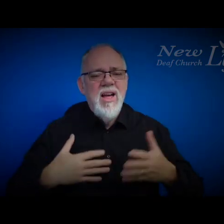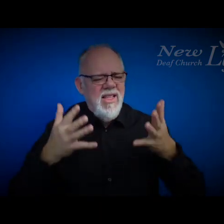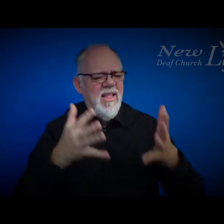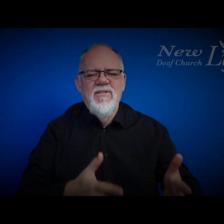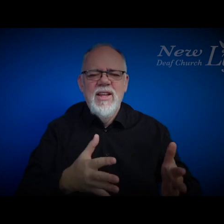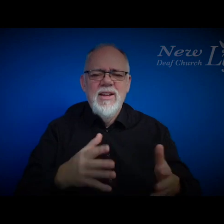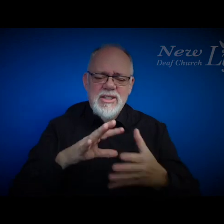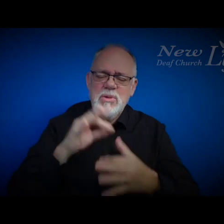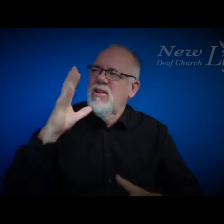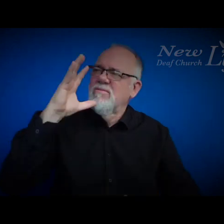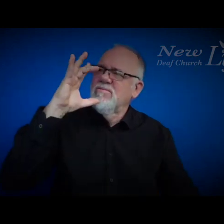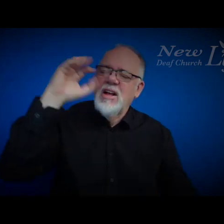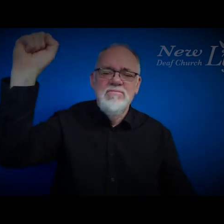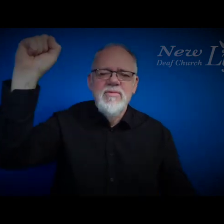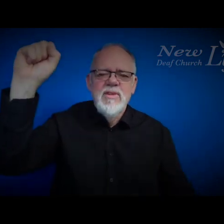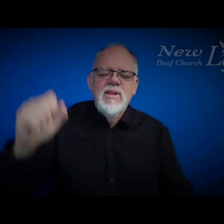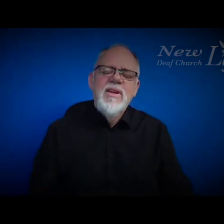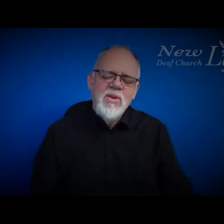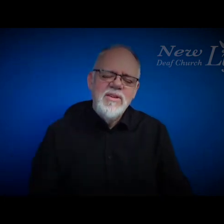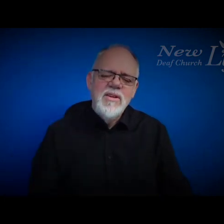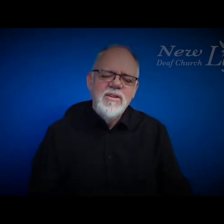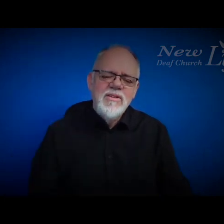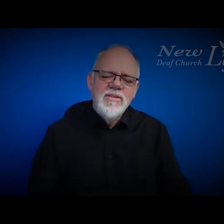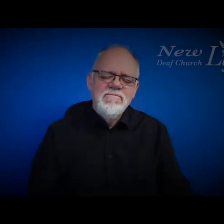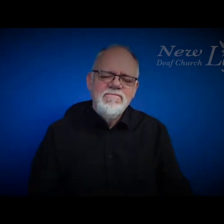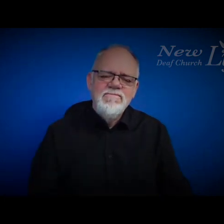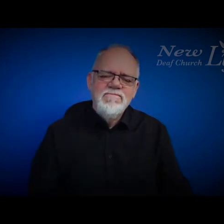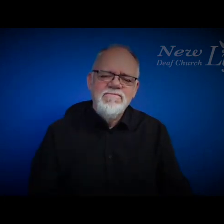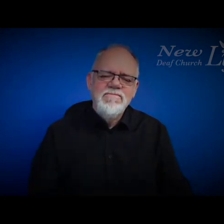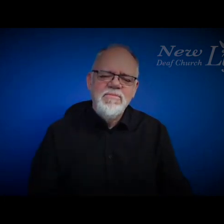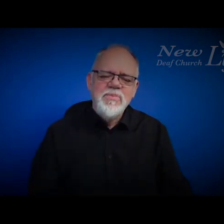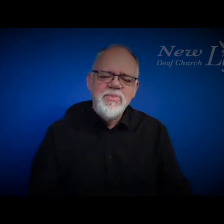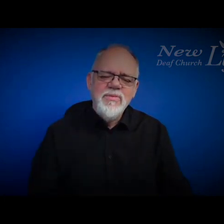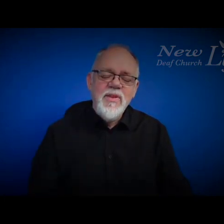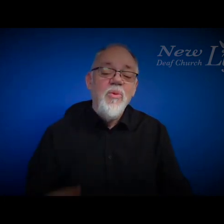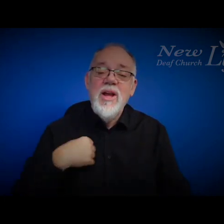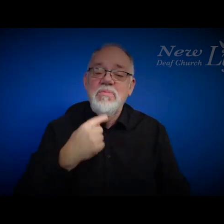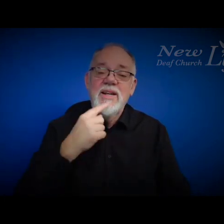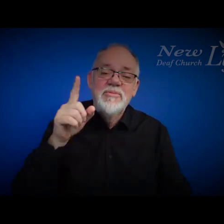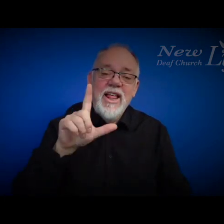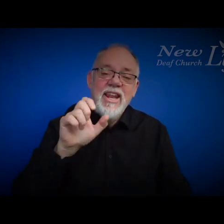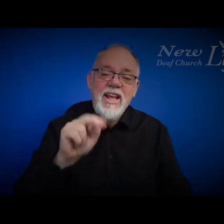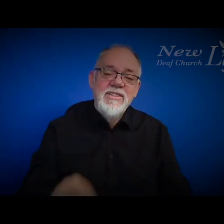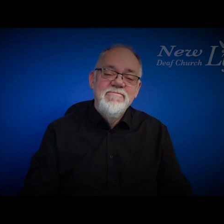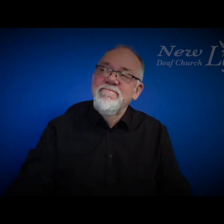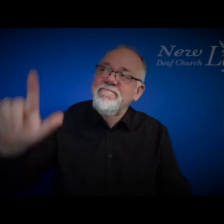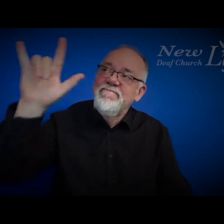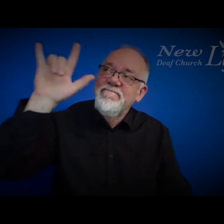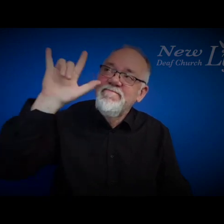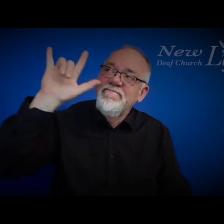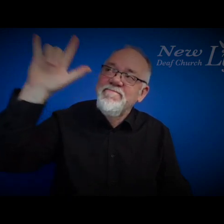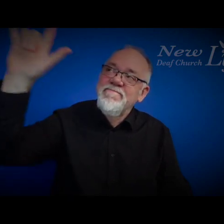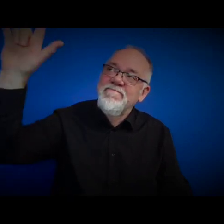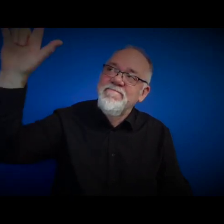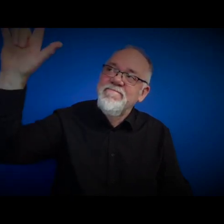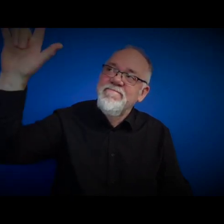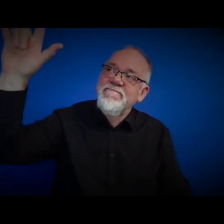is gone. My body is left, but gone to be with the Lord in heaven. We're going to miss you, Len. We love